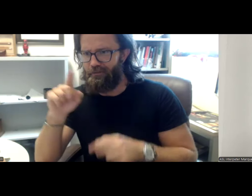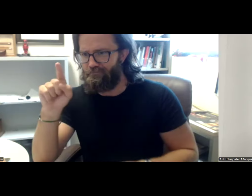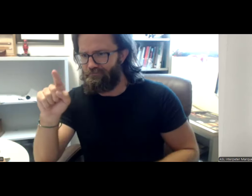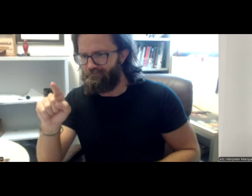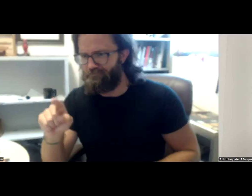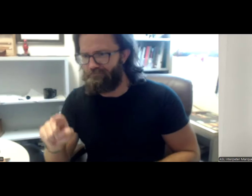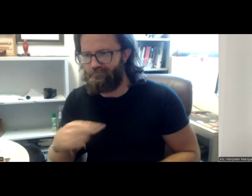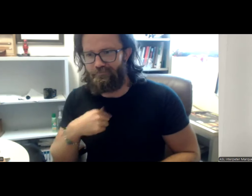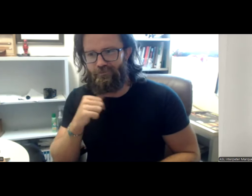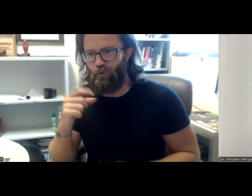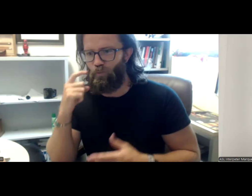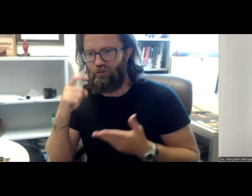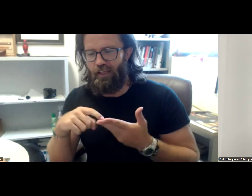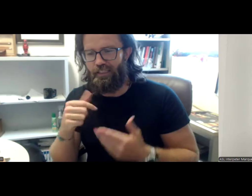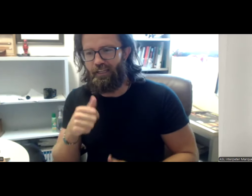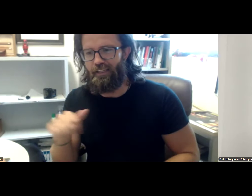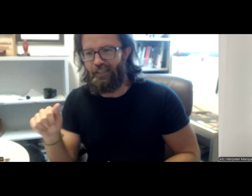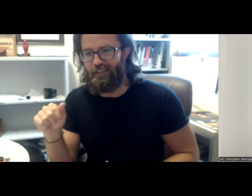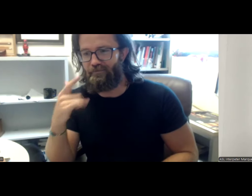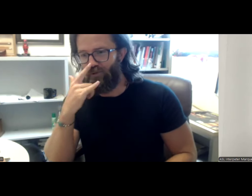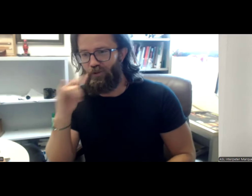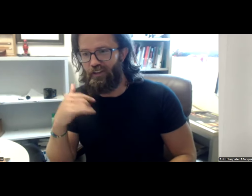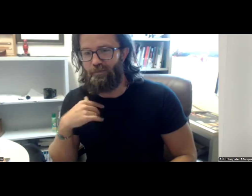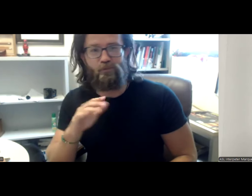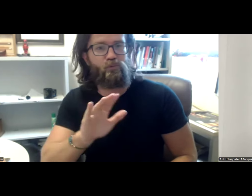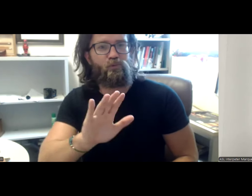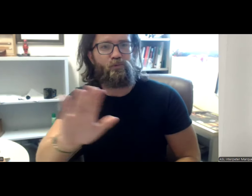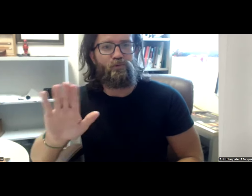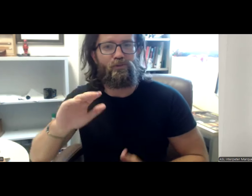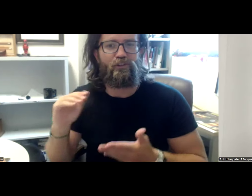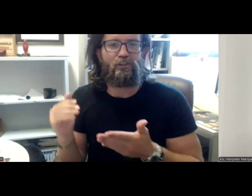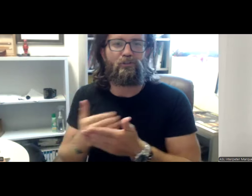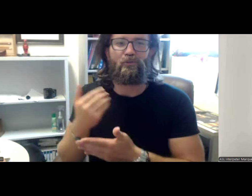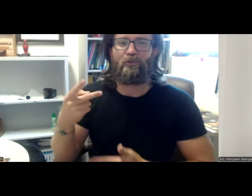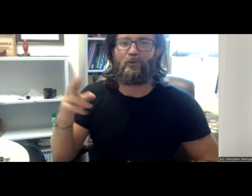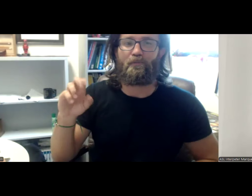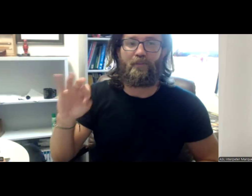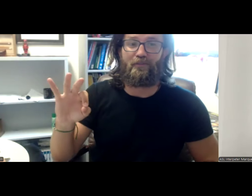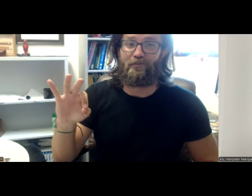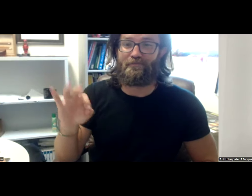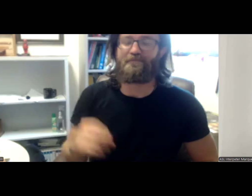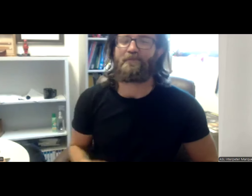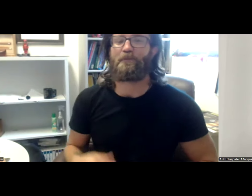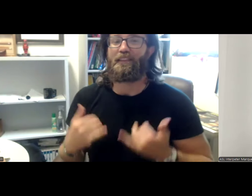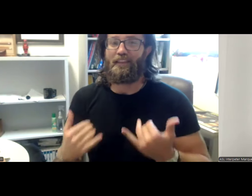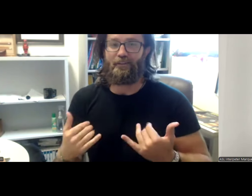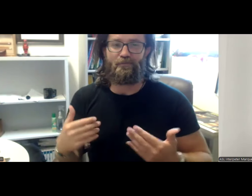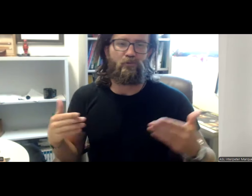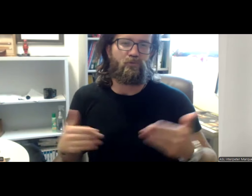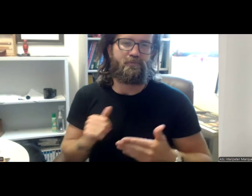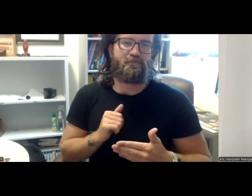think there are a variety of different names here that I don't recognize anyone. So you